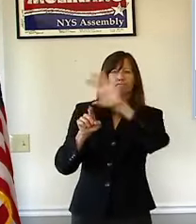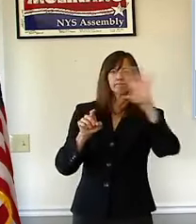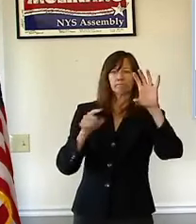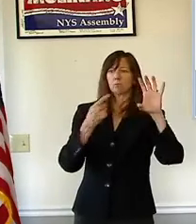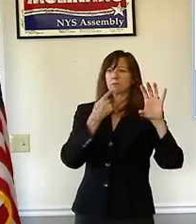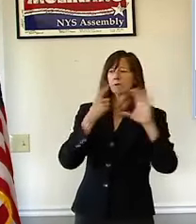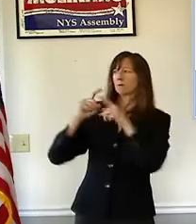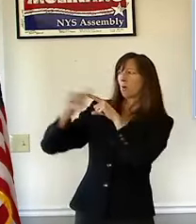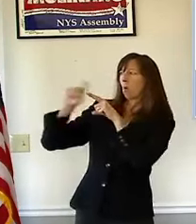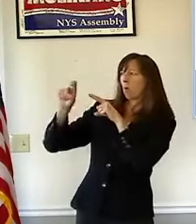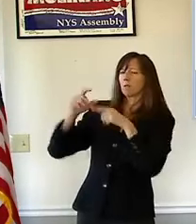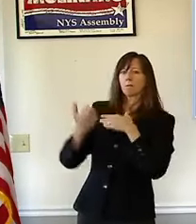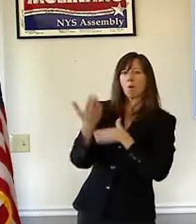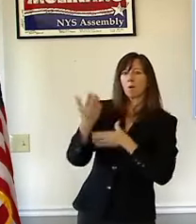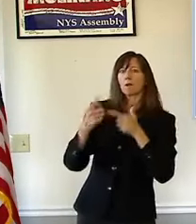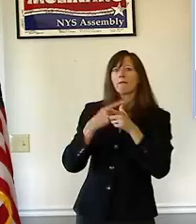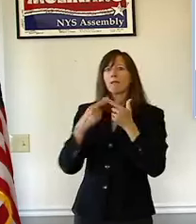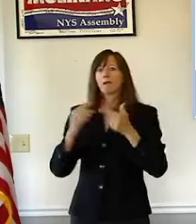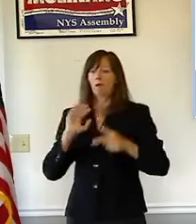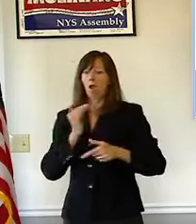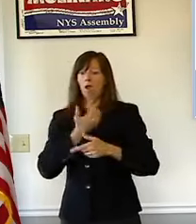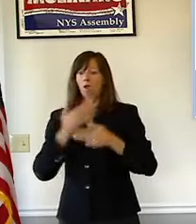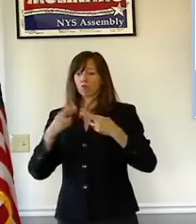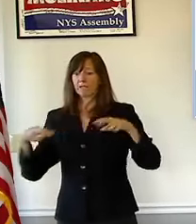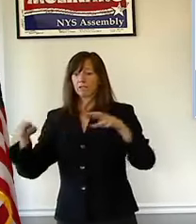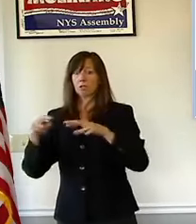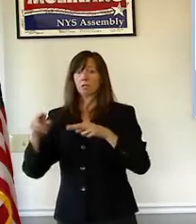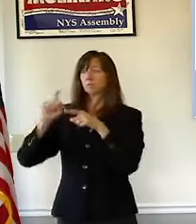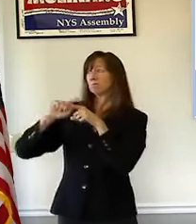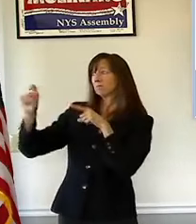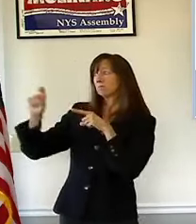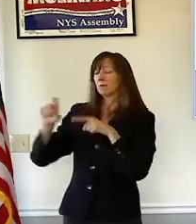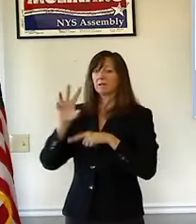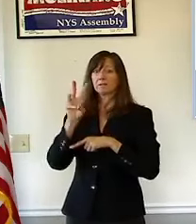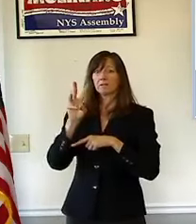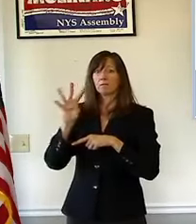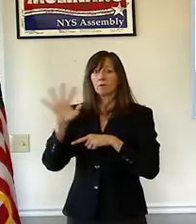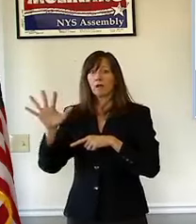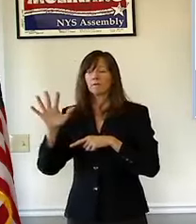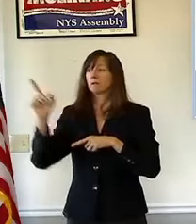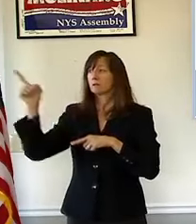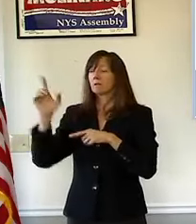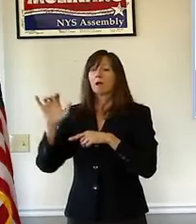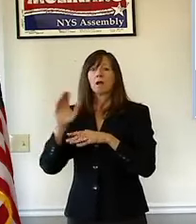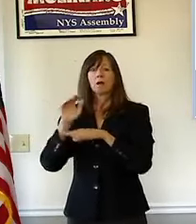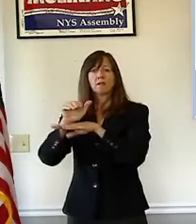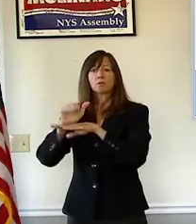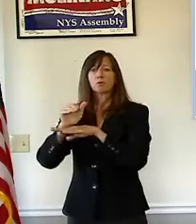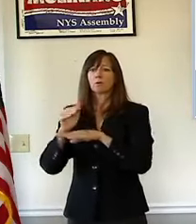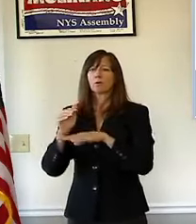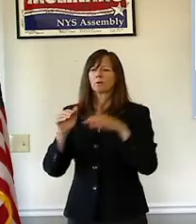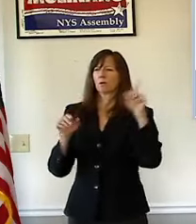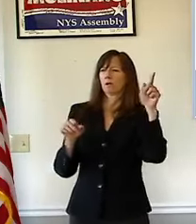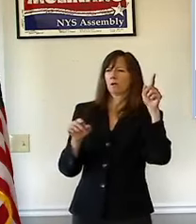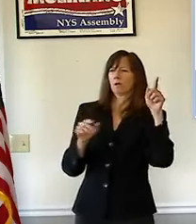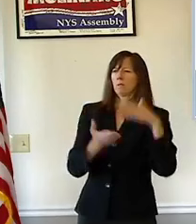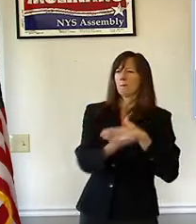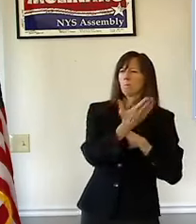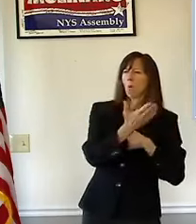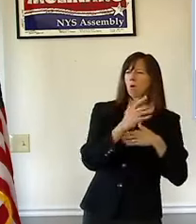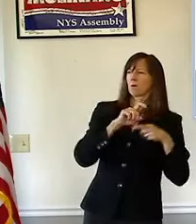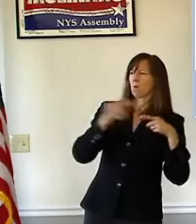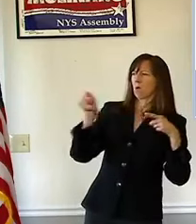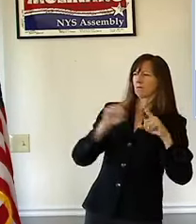our region. I can tell you that the language they used in the morning was different earlier in the day, was different than the language they used with